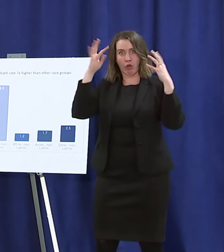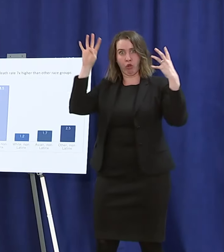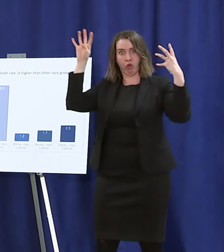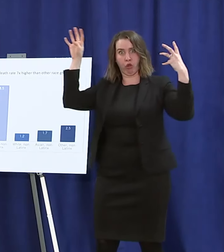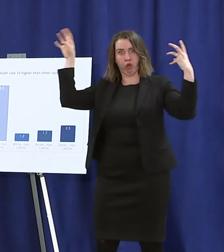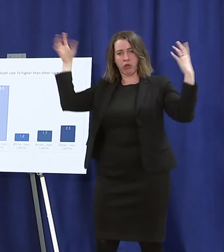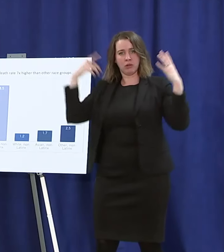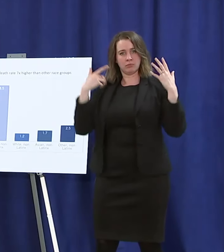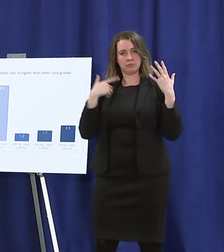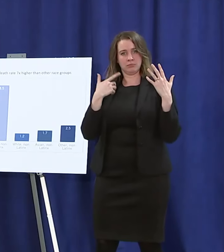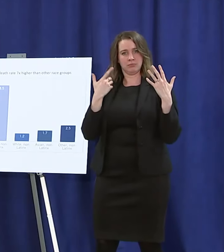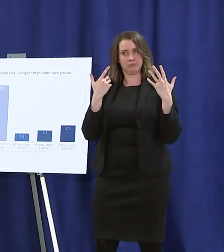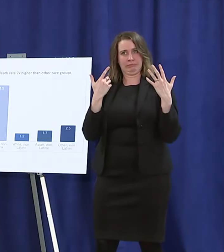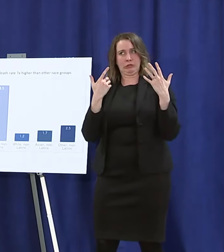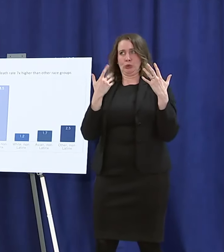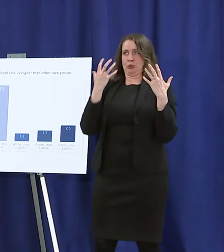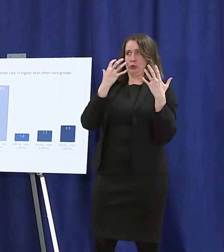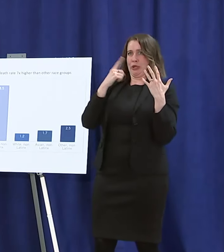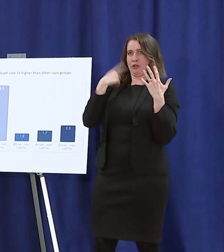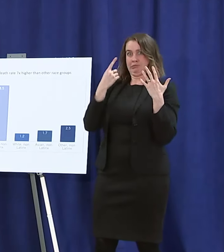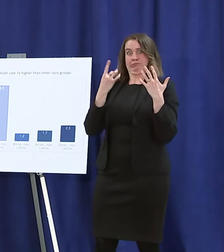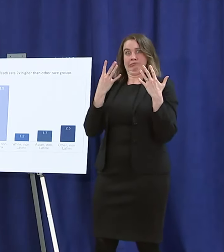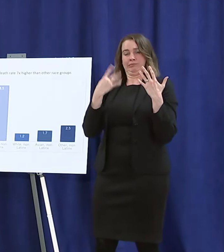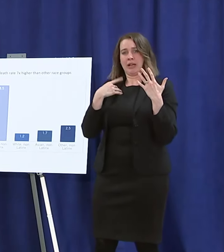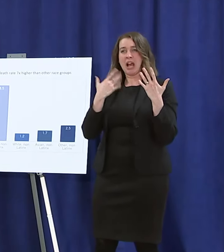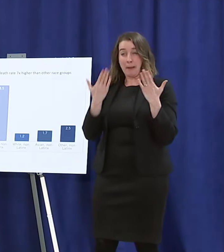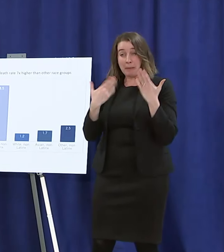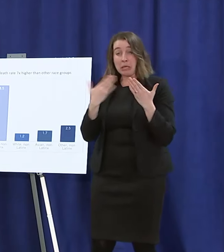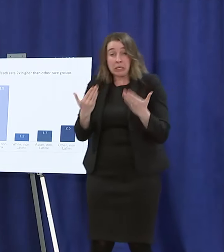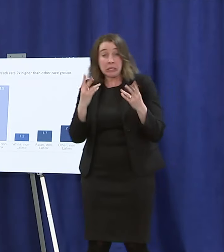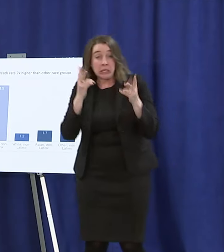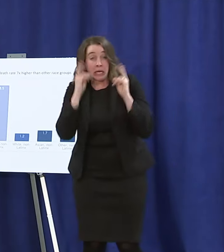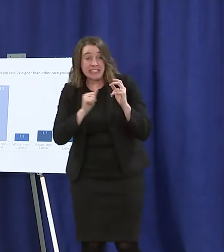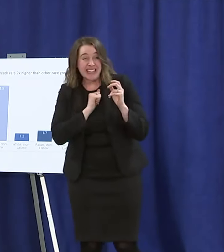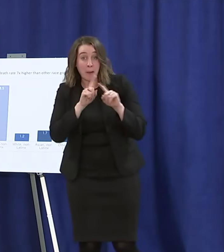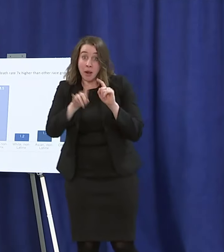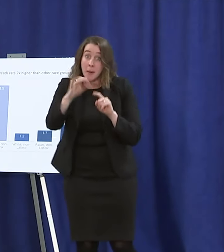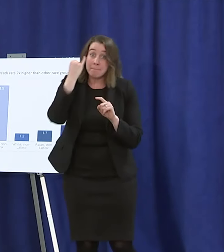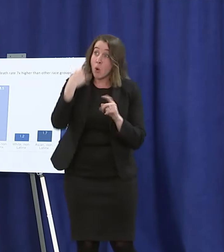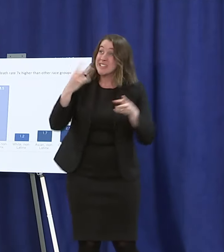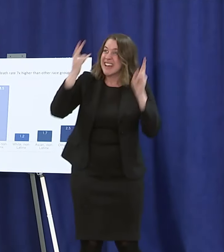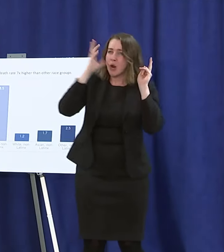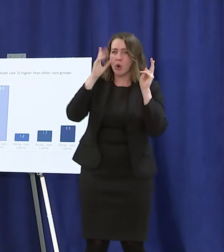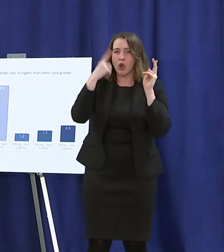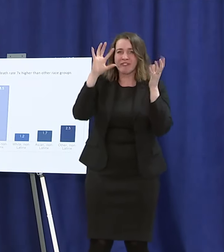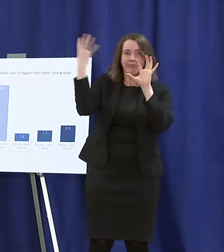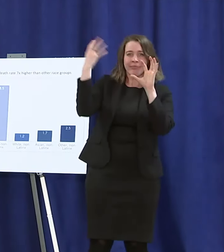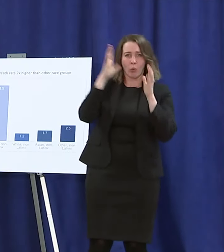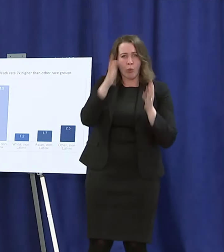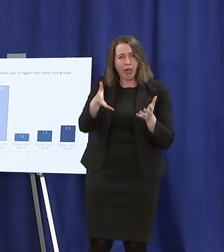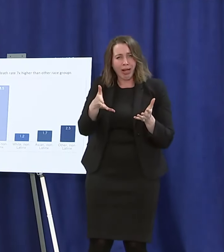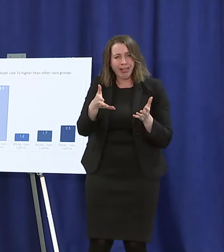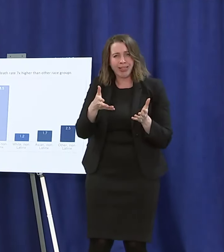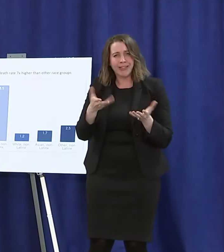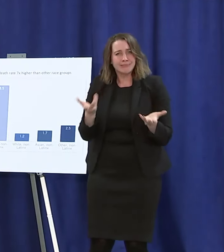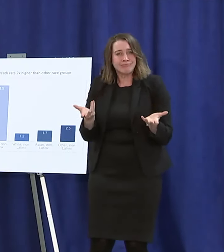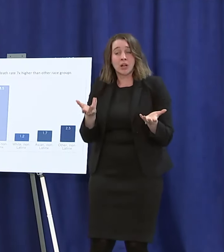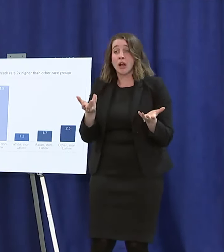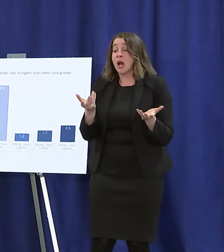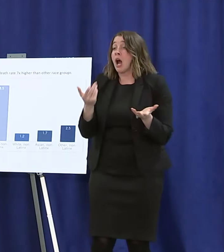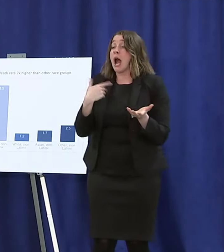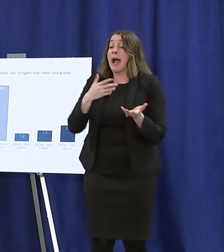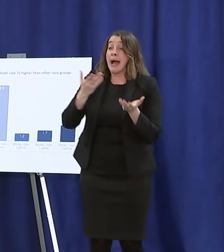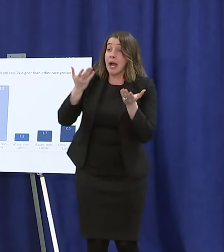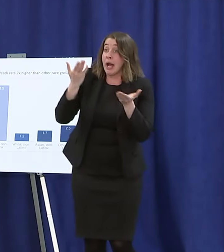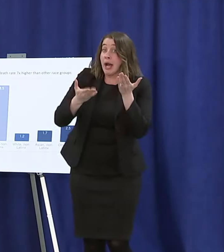looking the way that it did. I thought maybe I'd do it myself, but I knew that would be a disaster. But I think what really people want to talk about